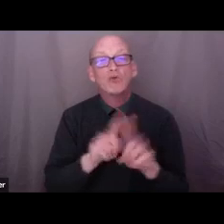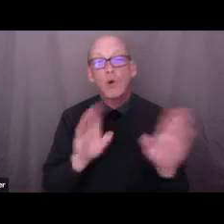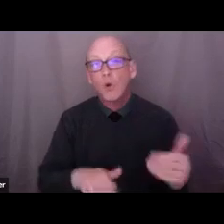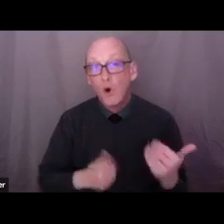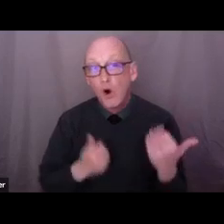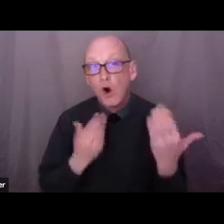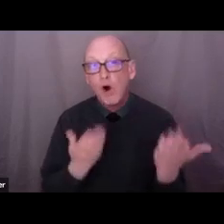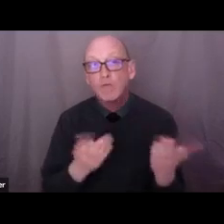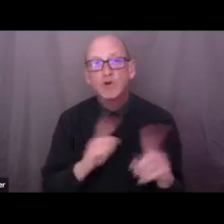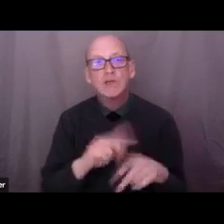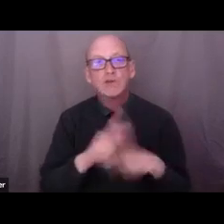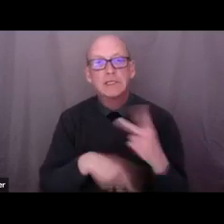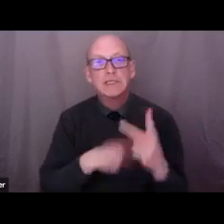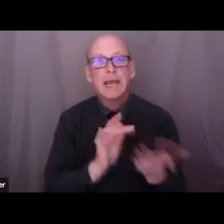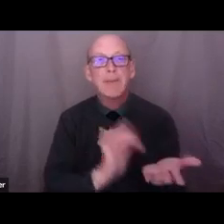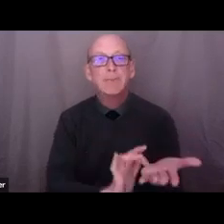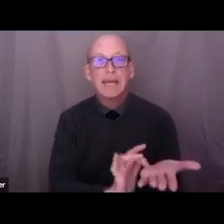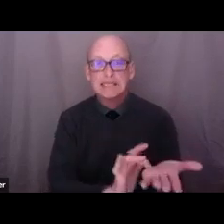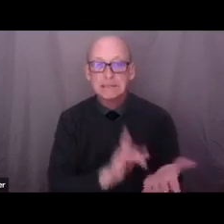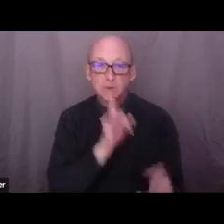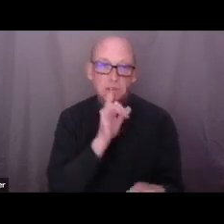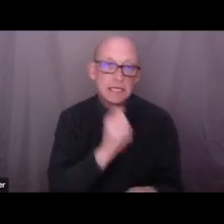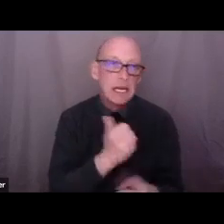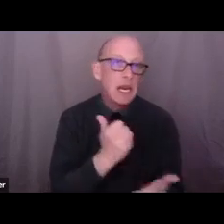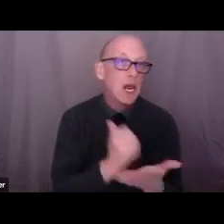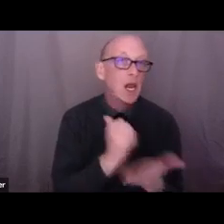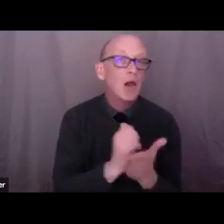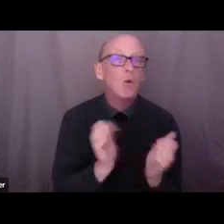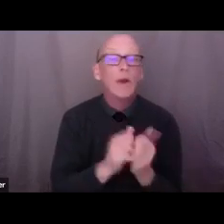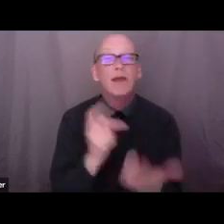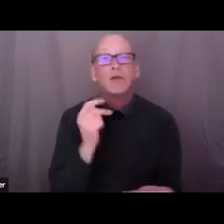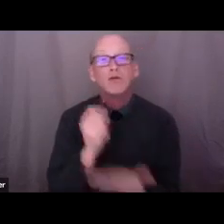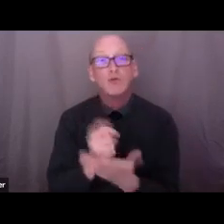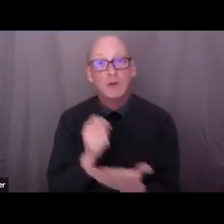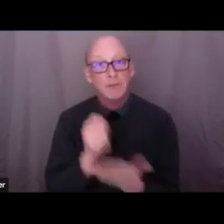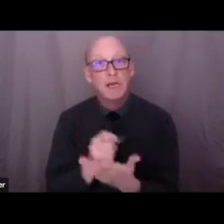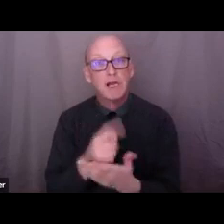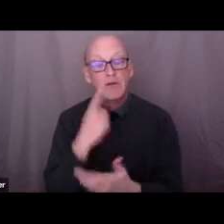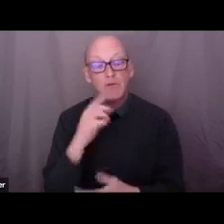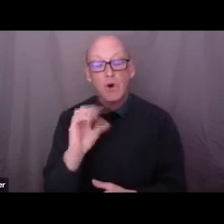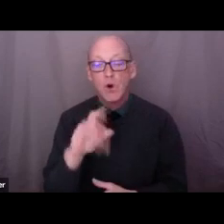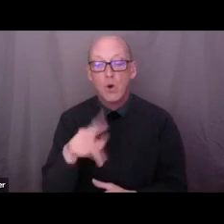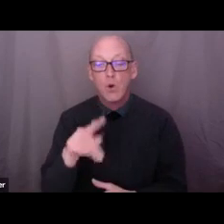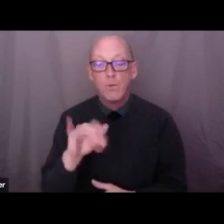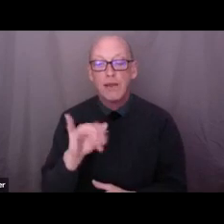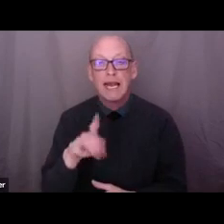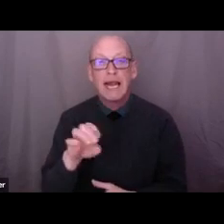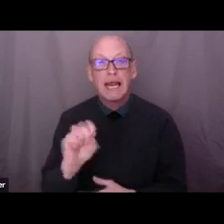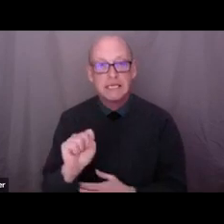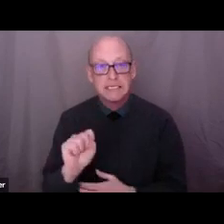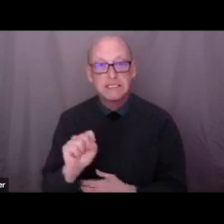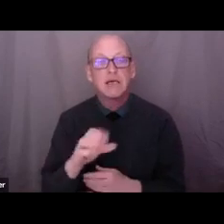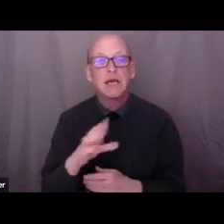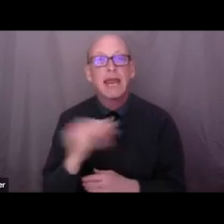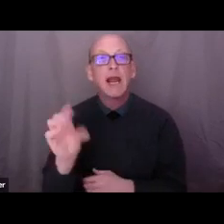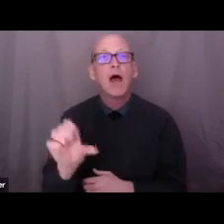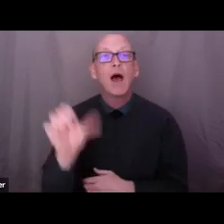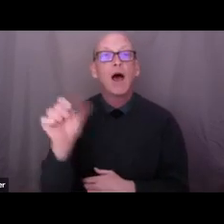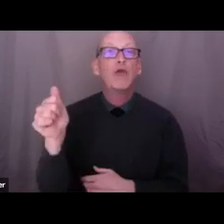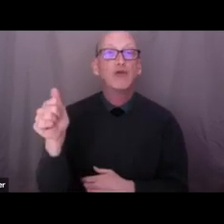types of medications that really help with the treatment for opiates and other